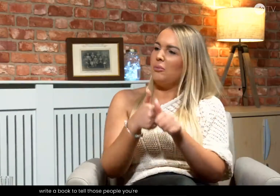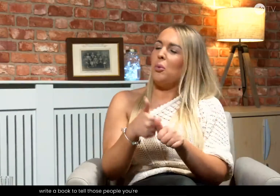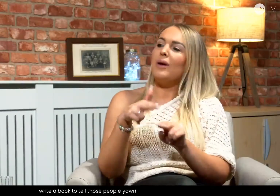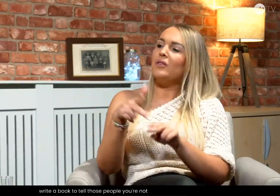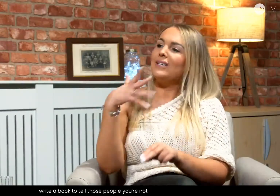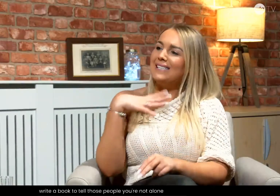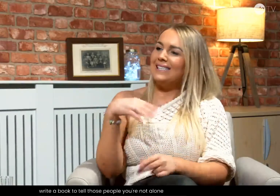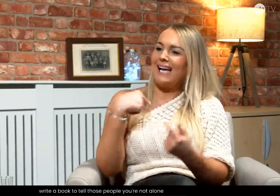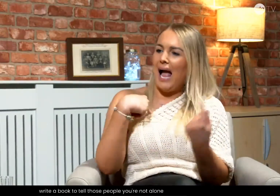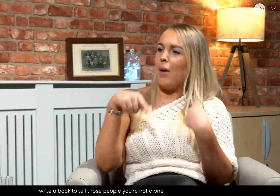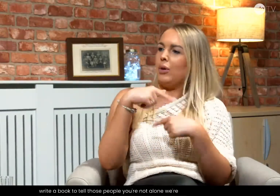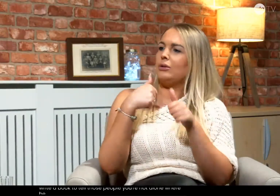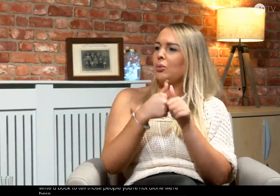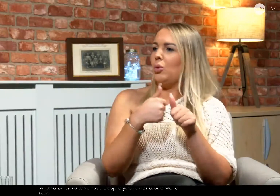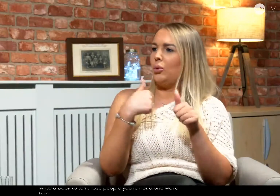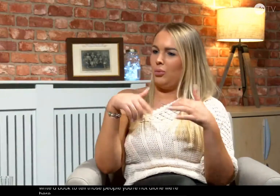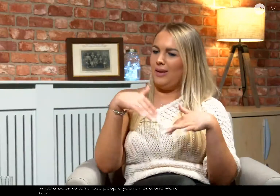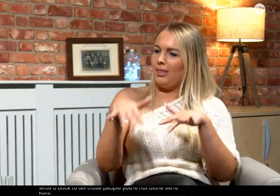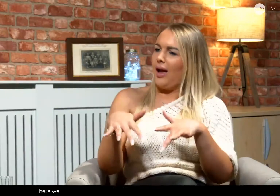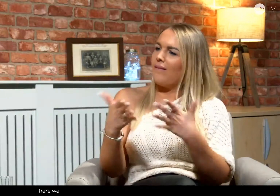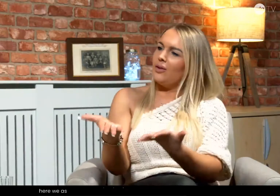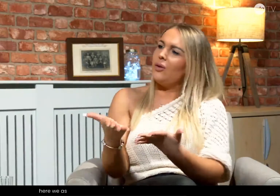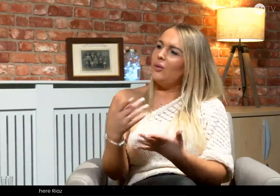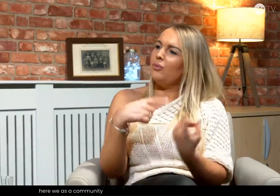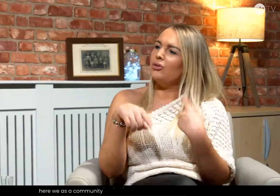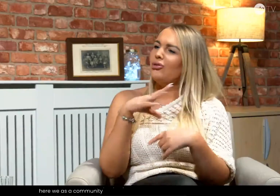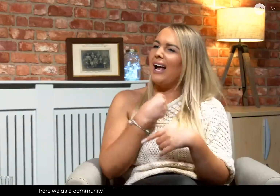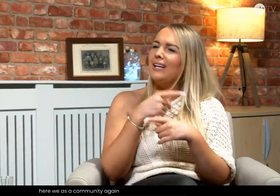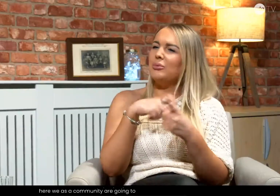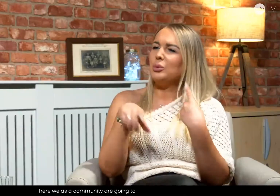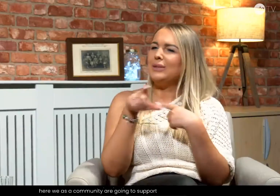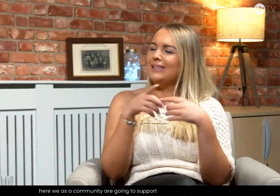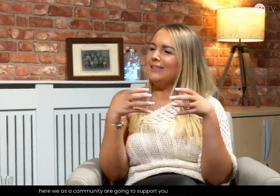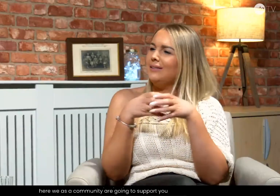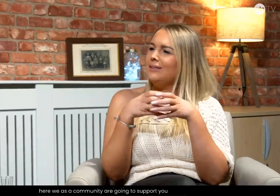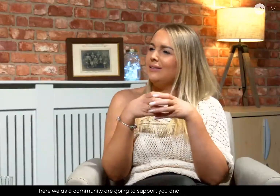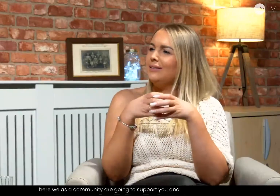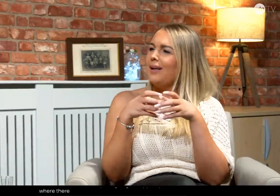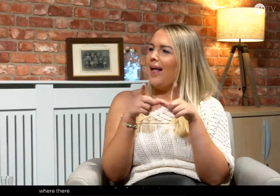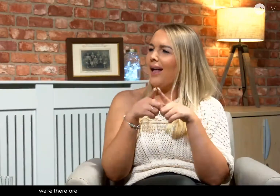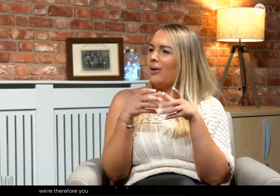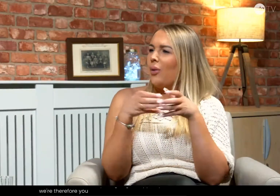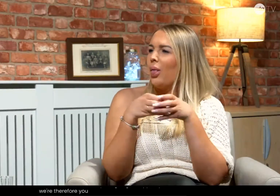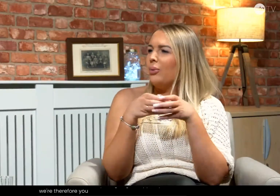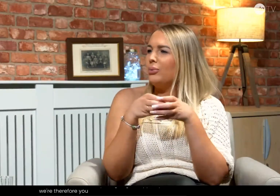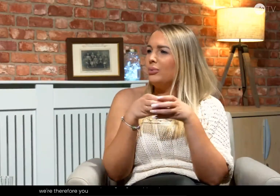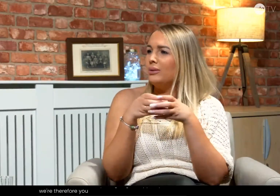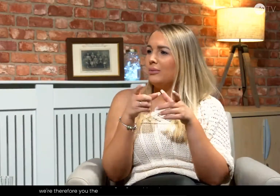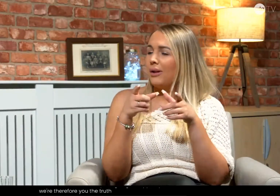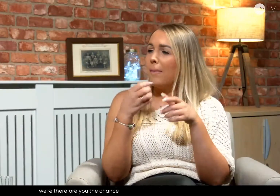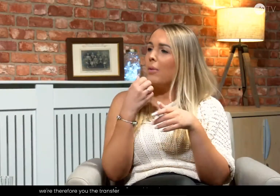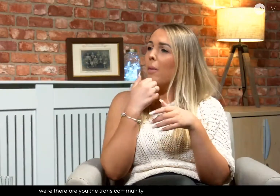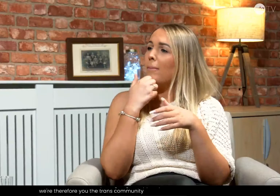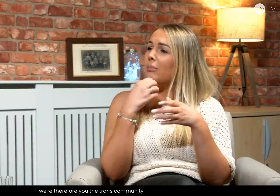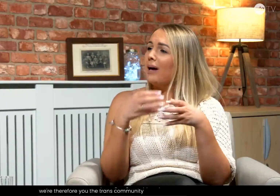here. We, as a community, are going to support you, and we're there for you. The trans community is so small and